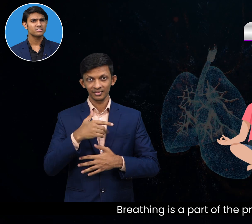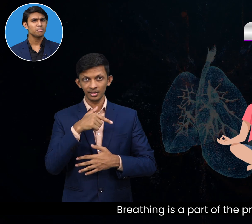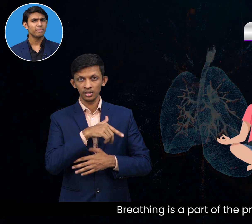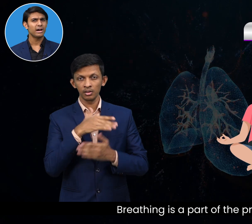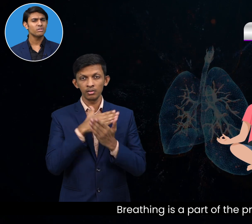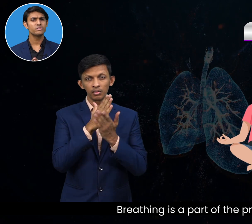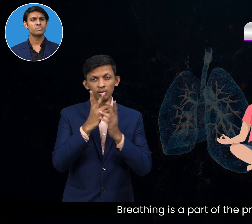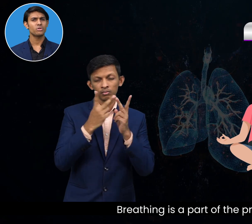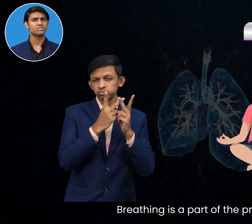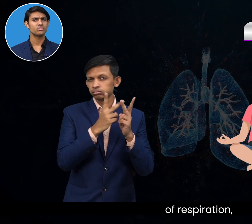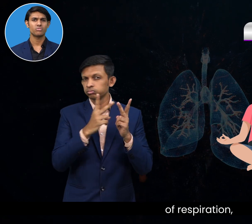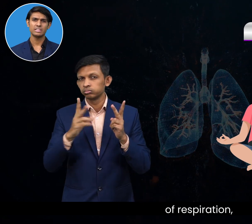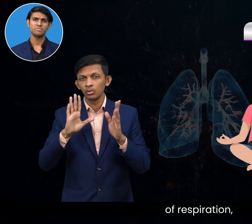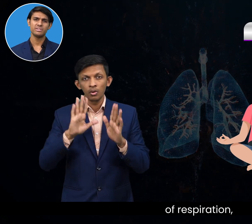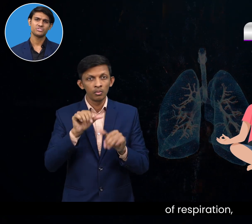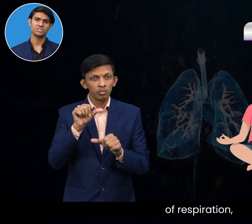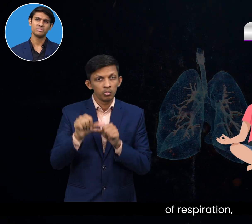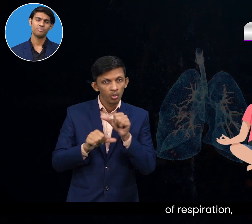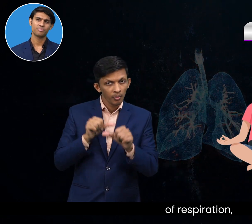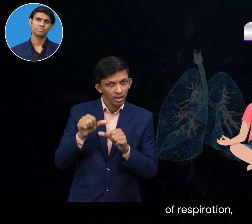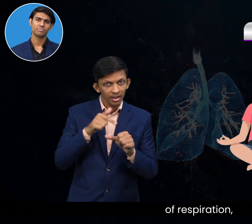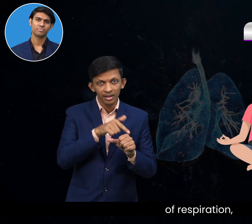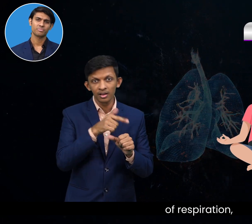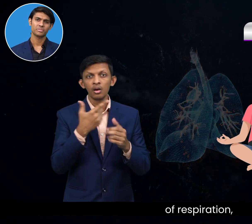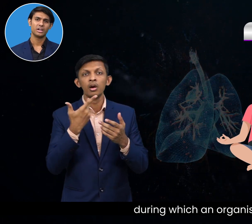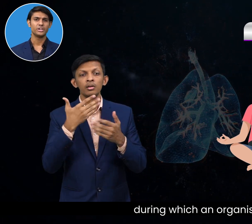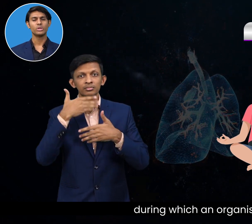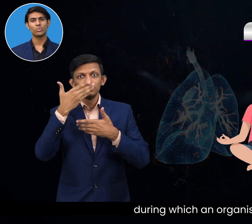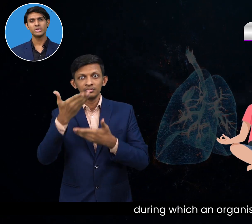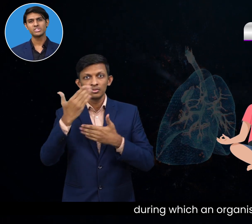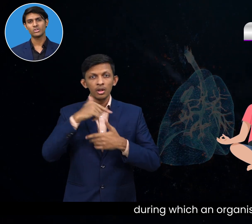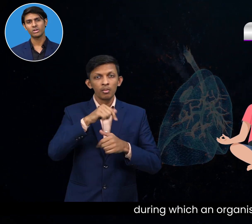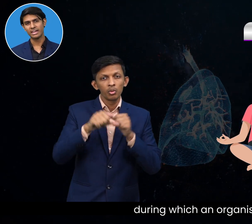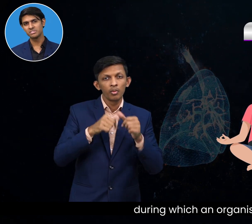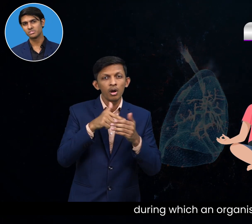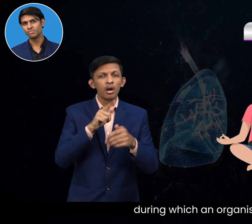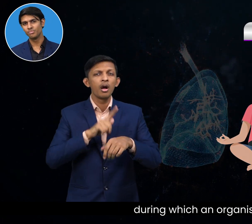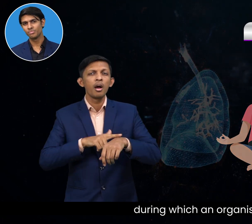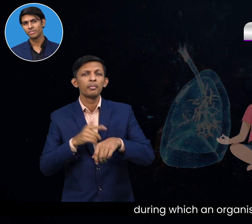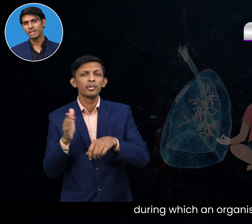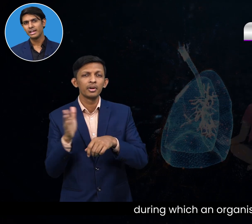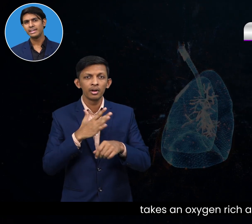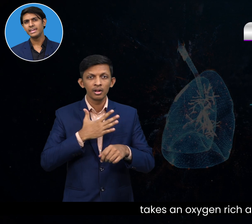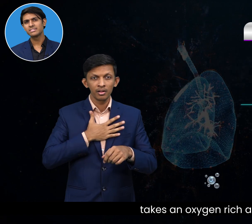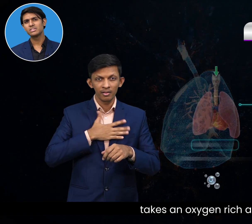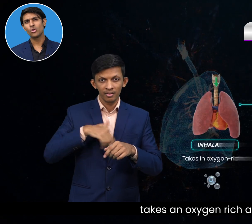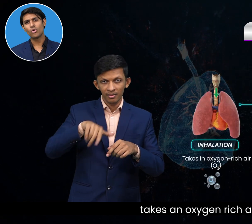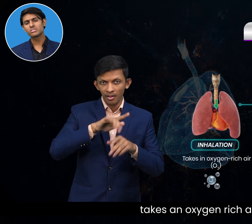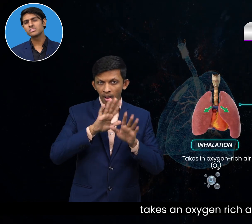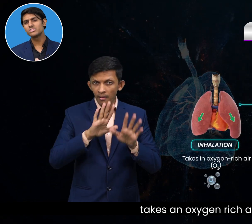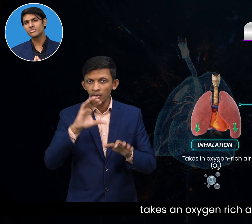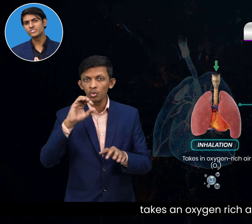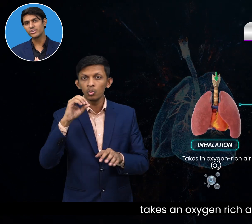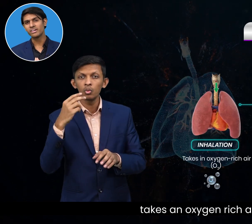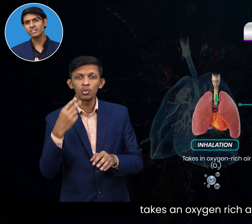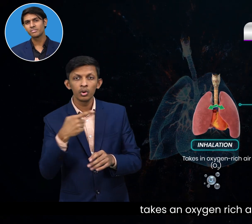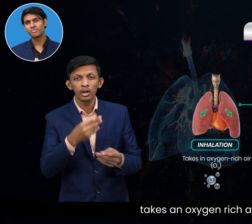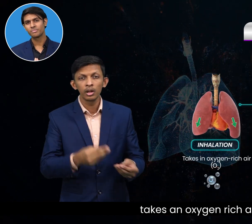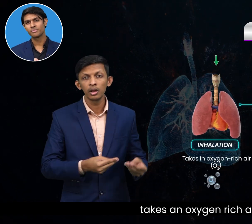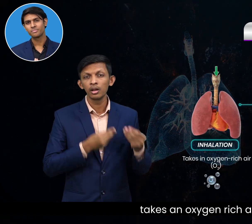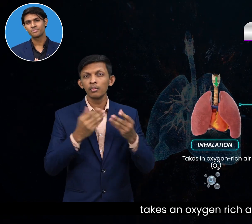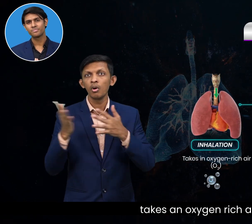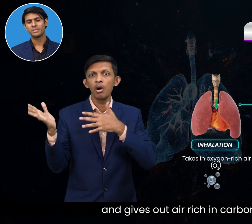Breathing is a part of the process of respiration during which an organism takes in oxygen-rich